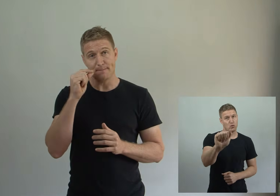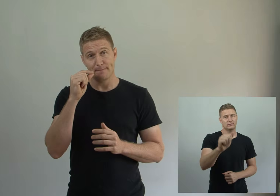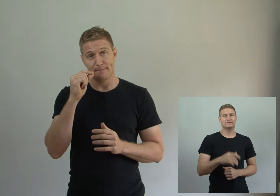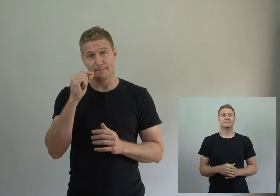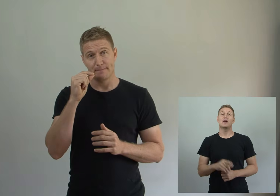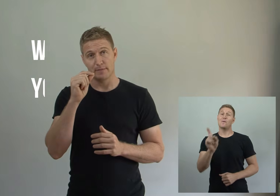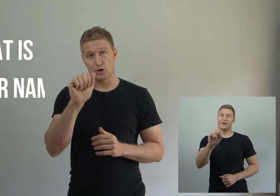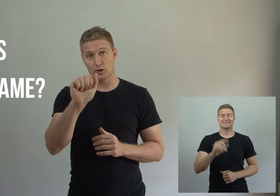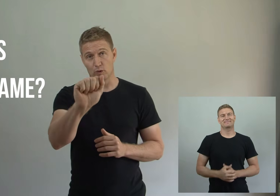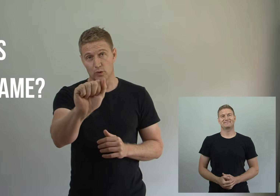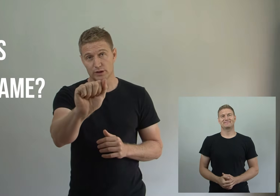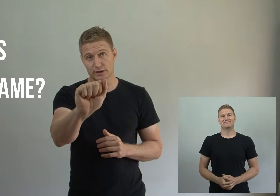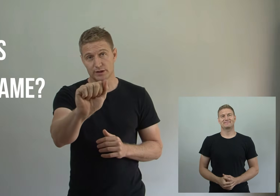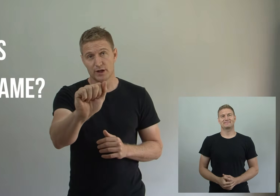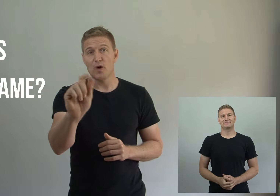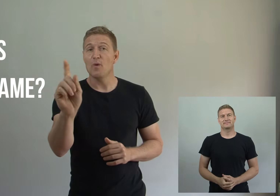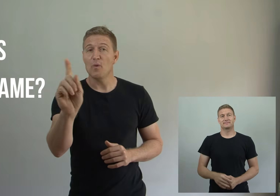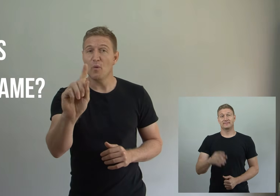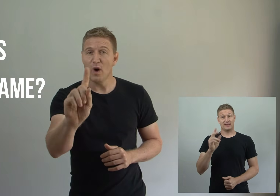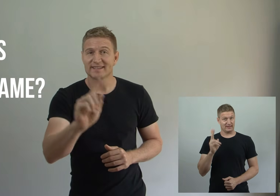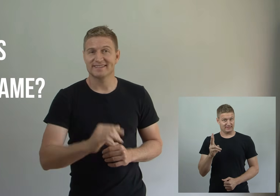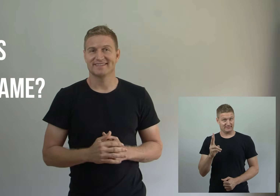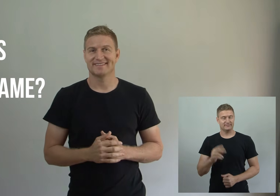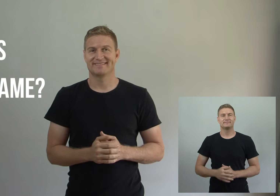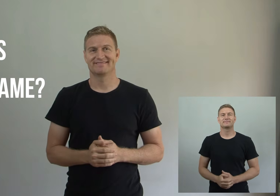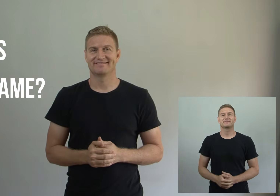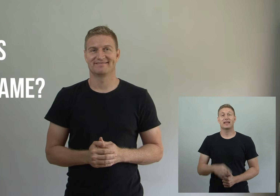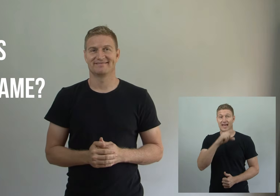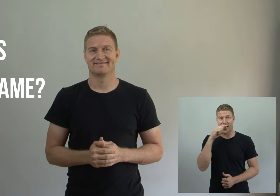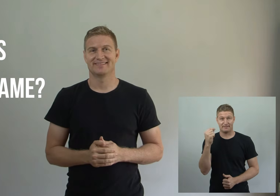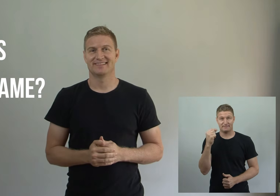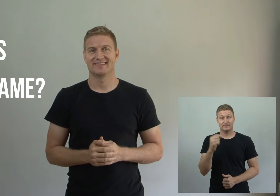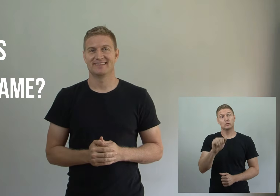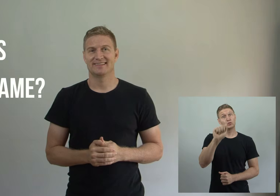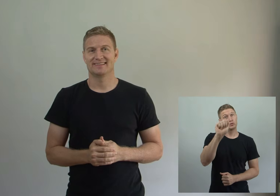Name, yours, what?